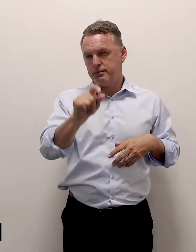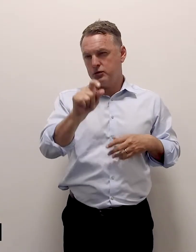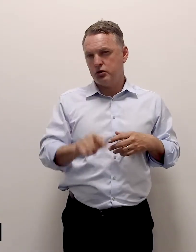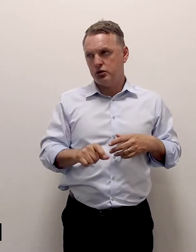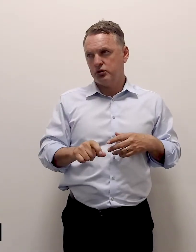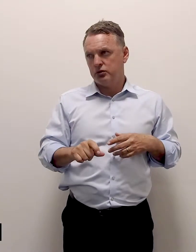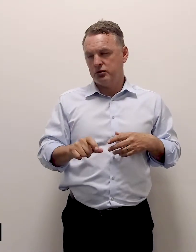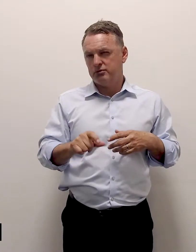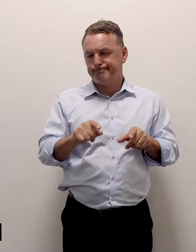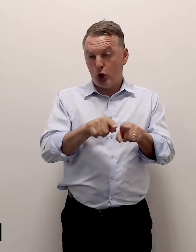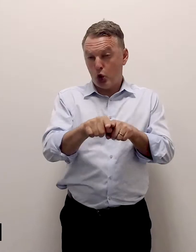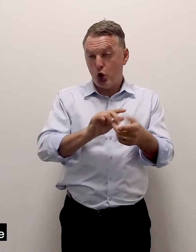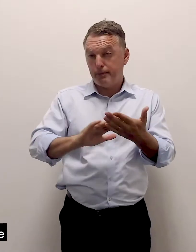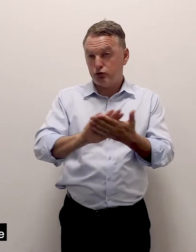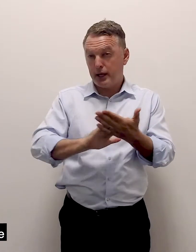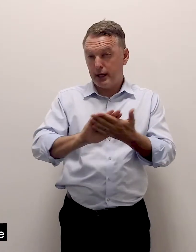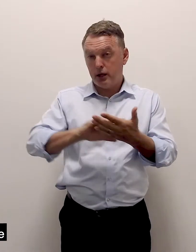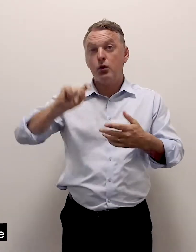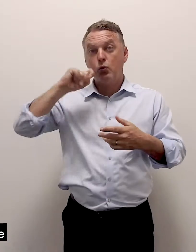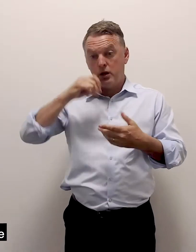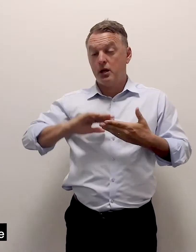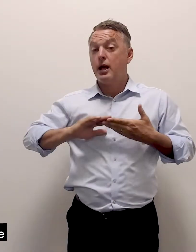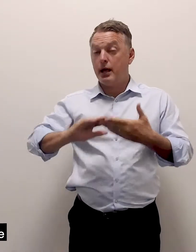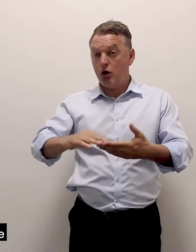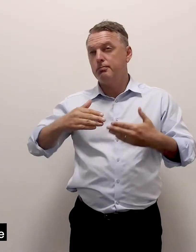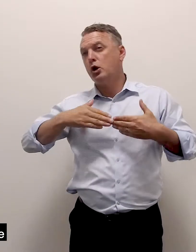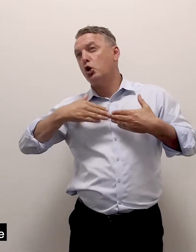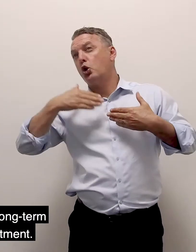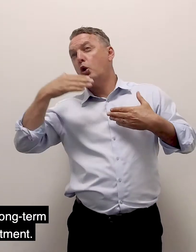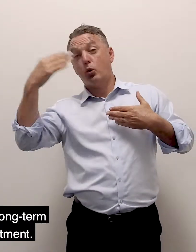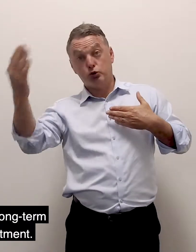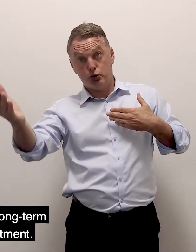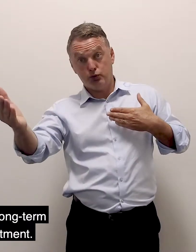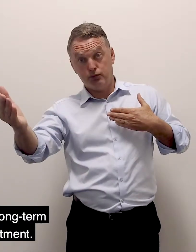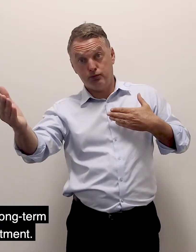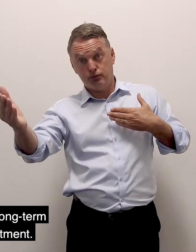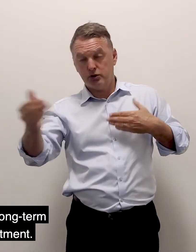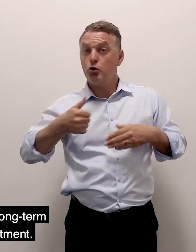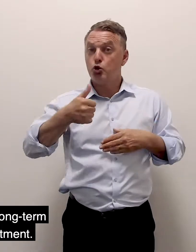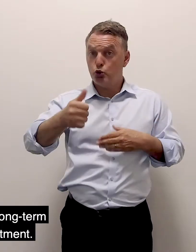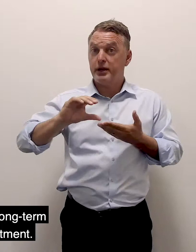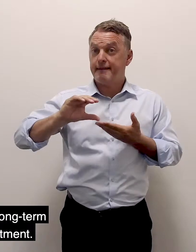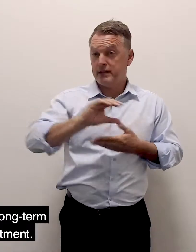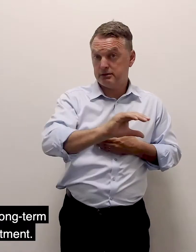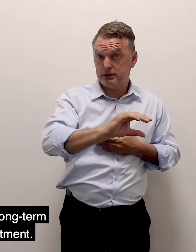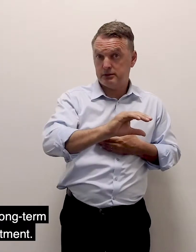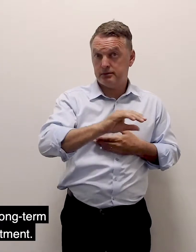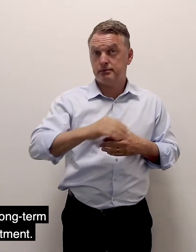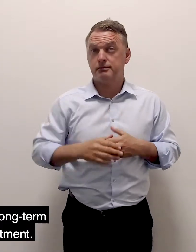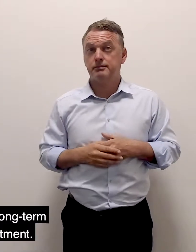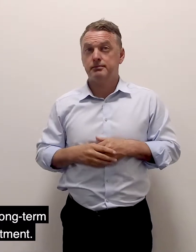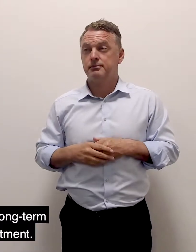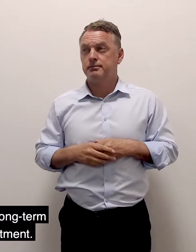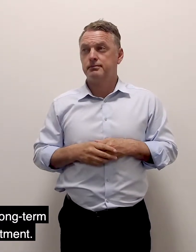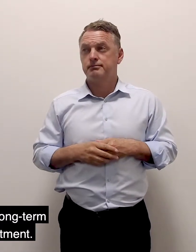I would say learning Braille will assist Pootie in the long term, so it's a